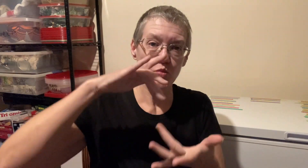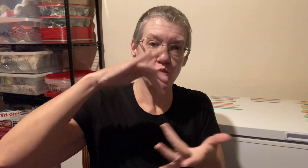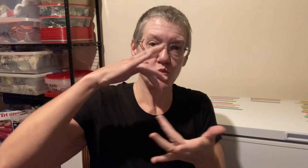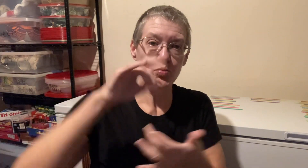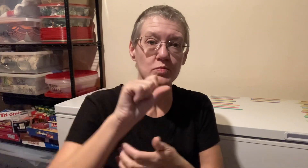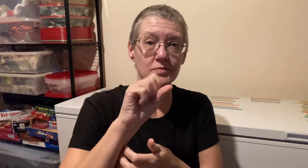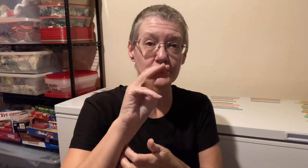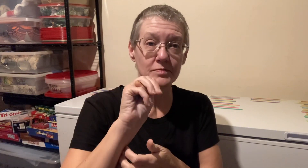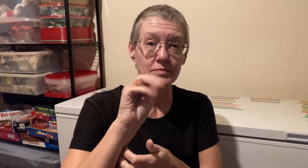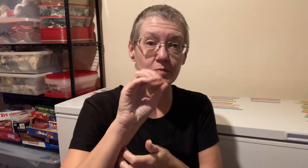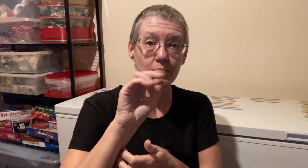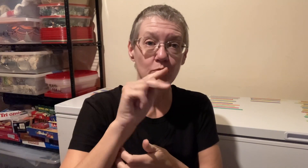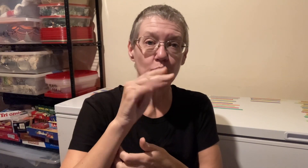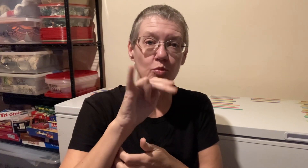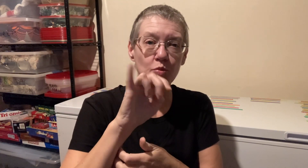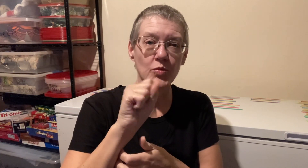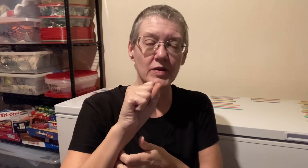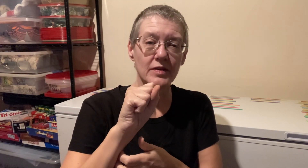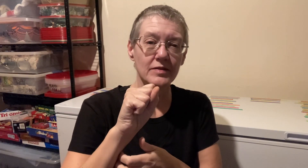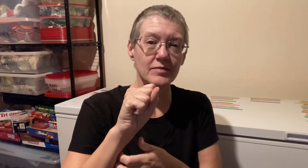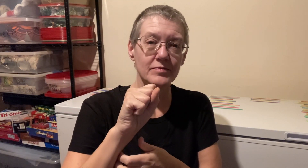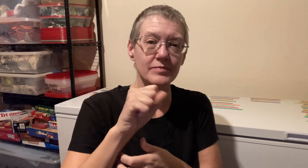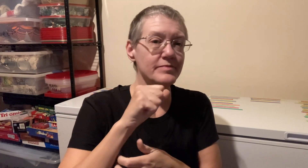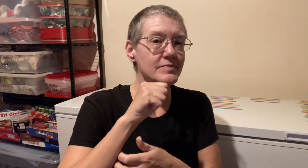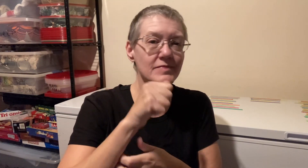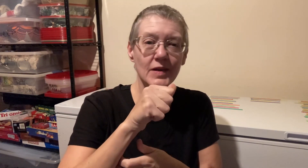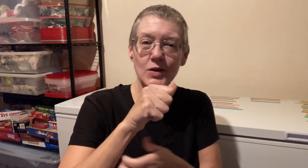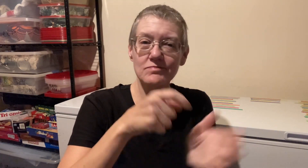If you're using your smoothies, you don't even need to chop them first.